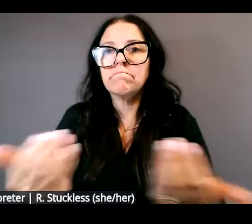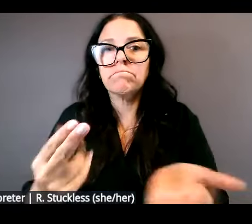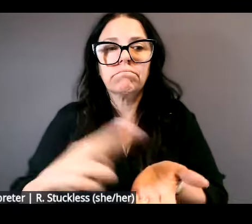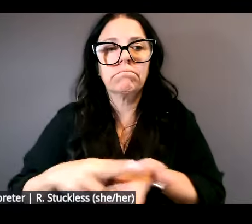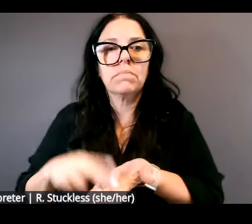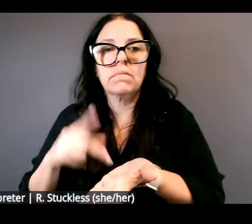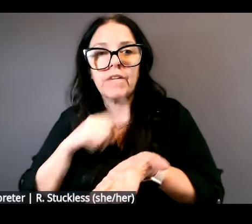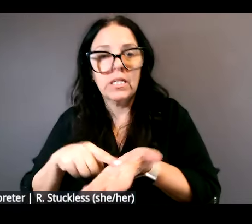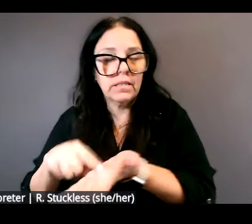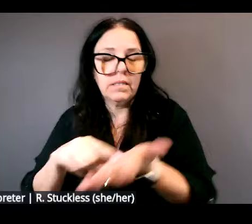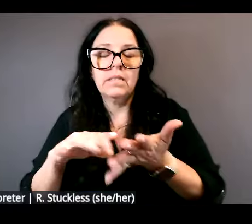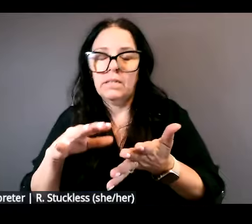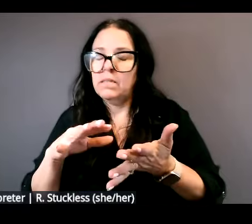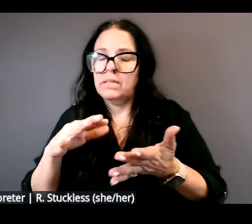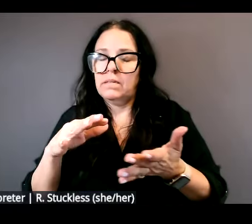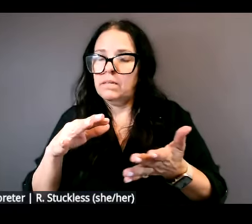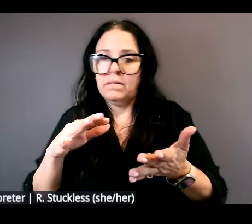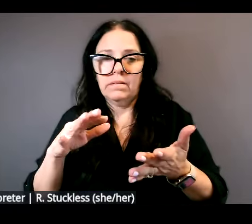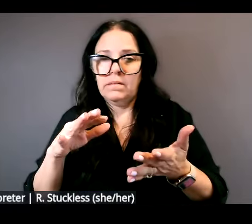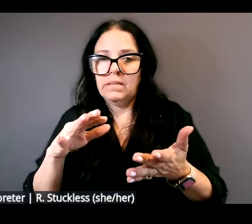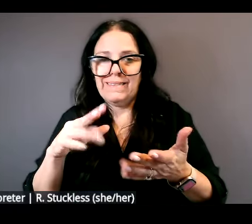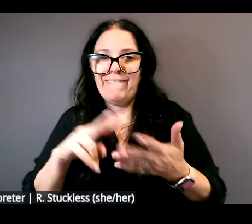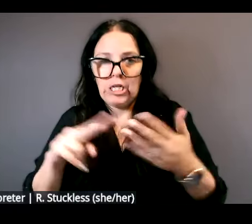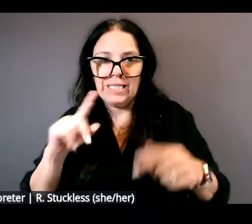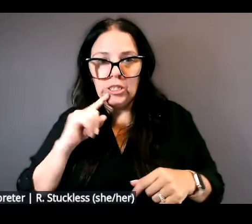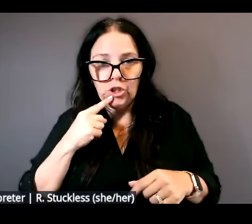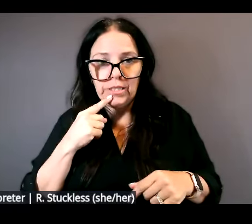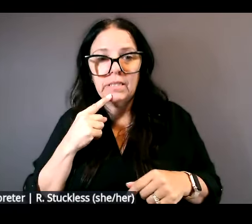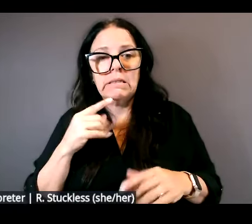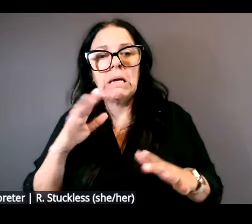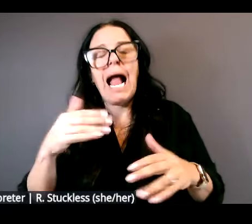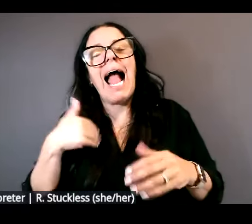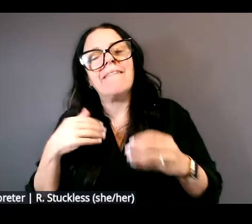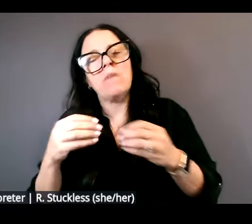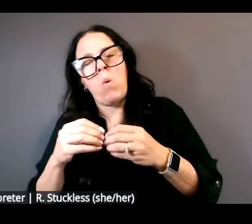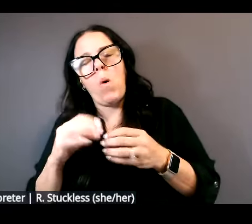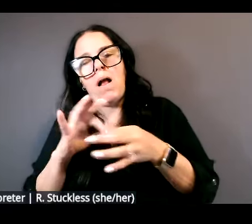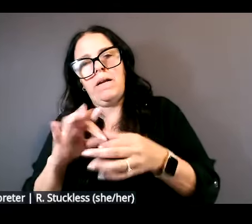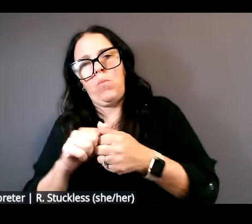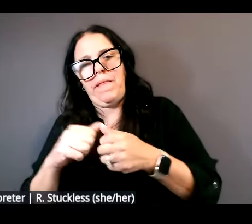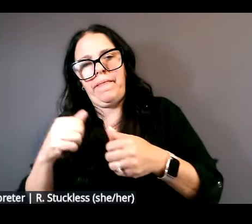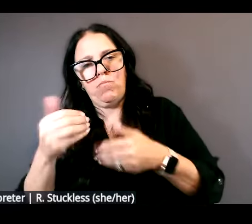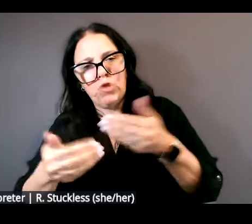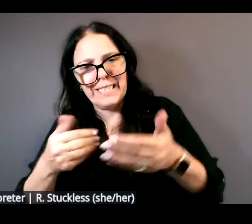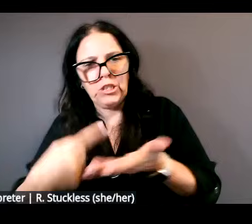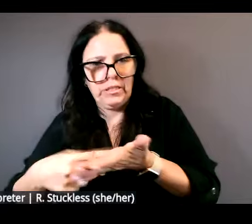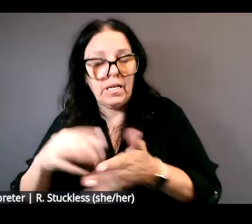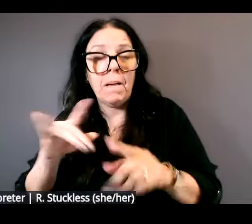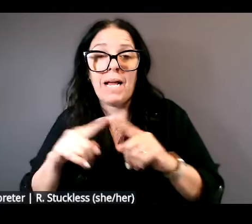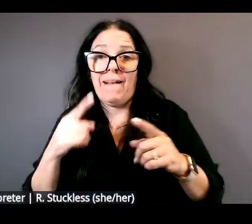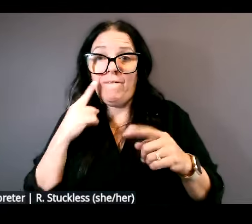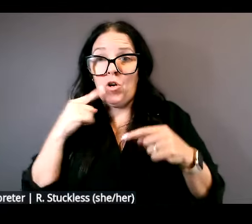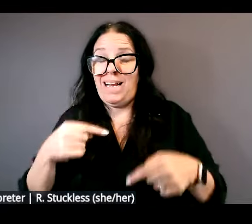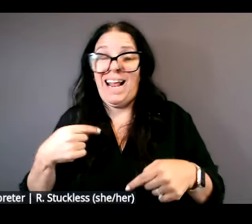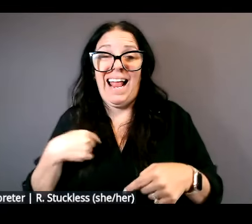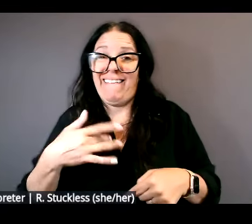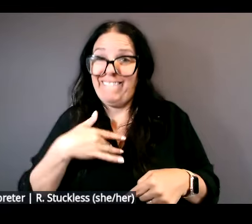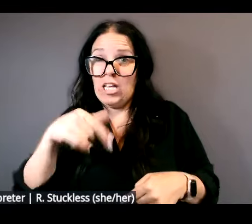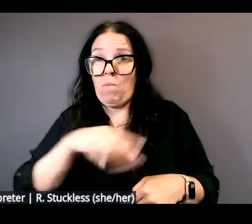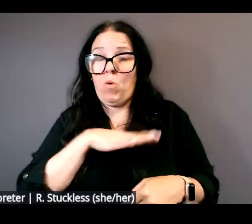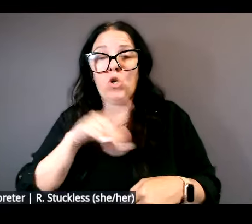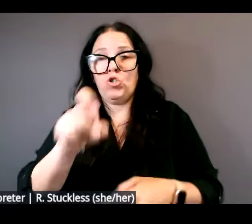remarks about that. But in this particular case, I would urge the board to find the West campaign,